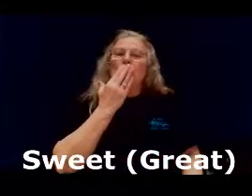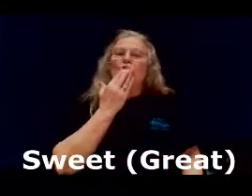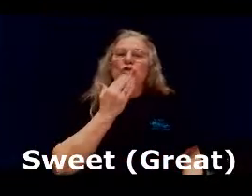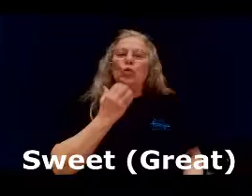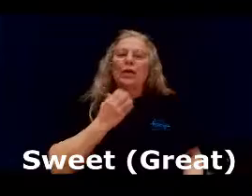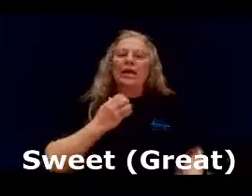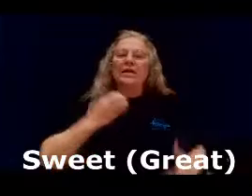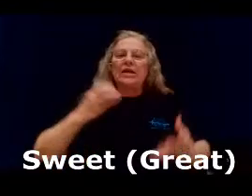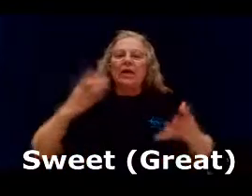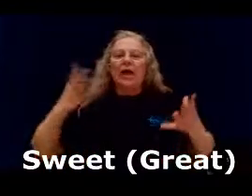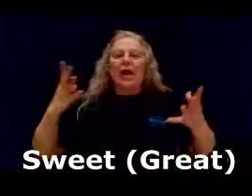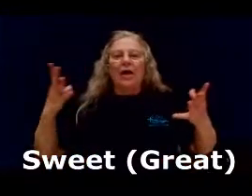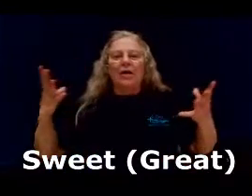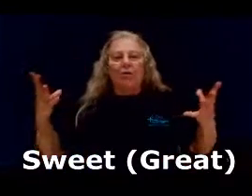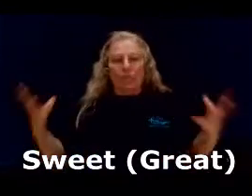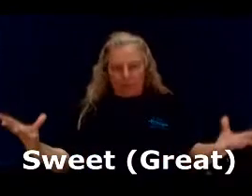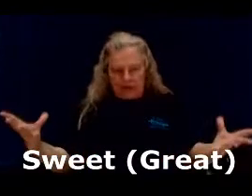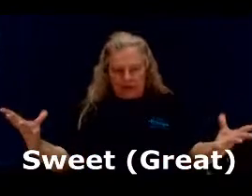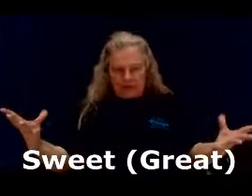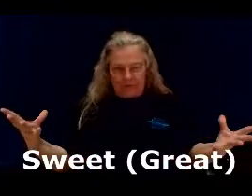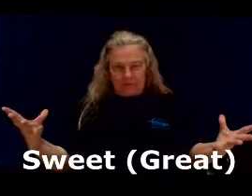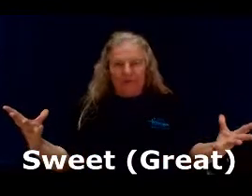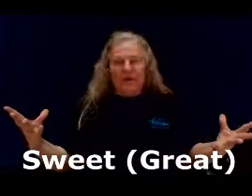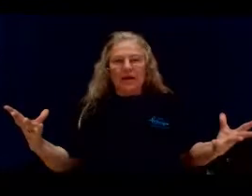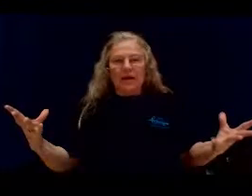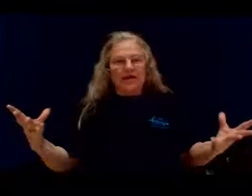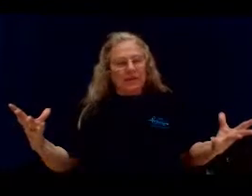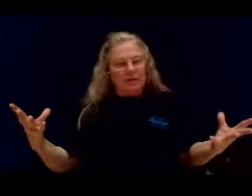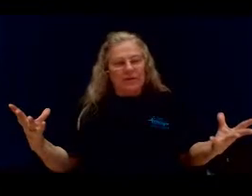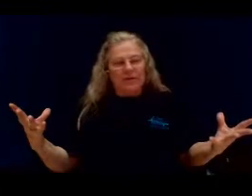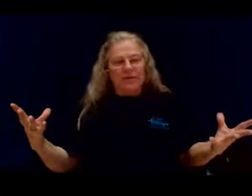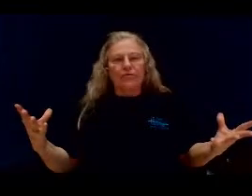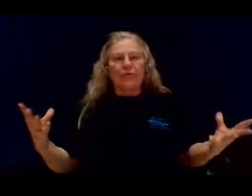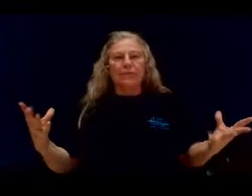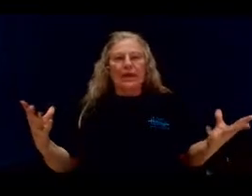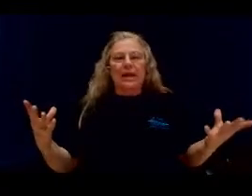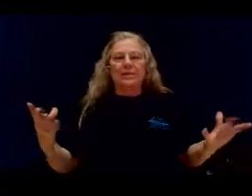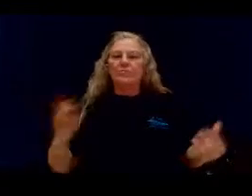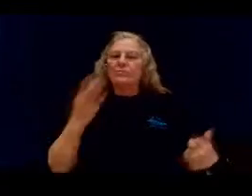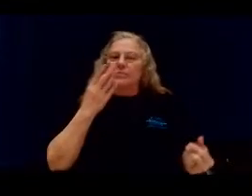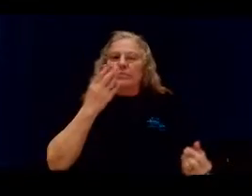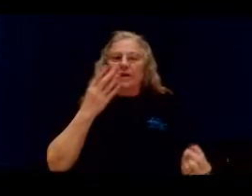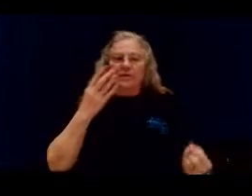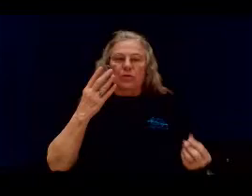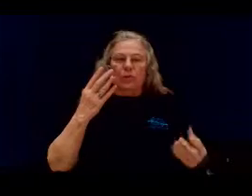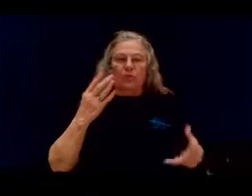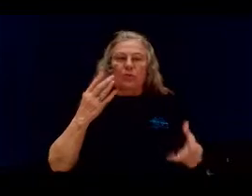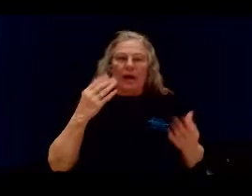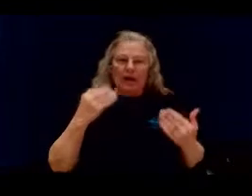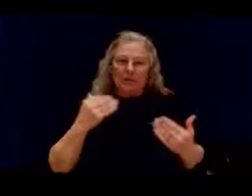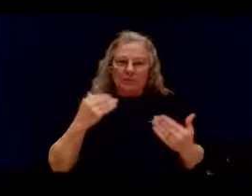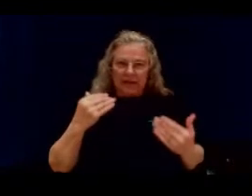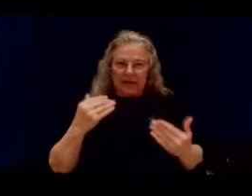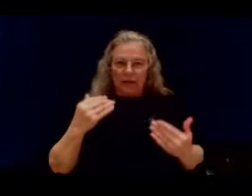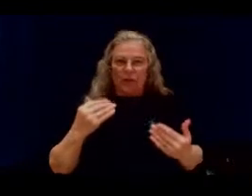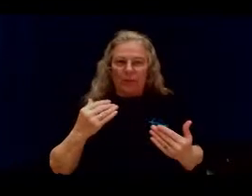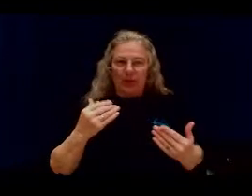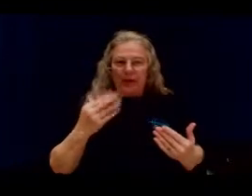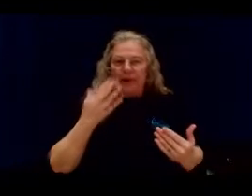sweet, great. It's a little different, but it That's the technical meaning of